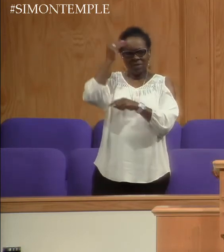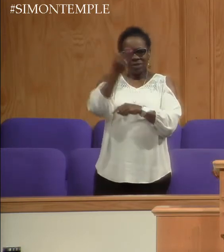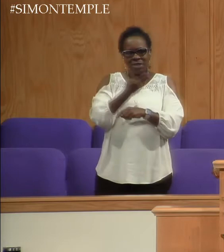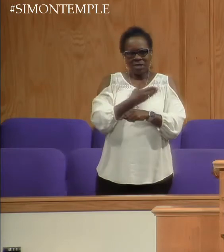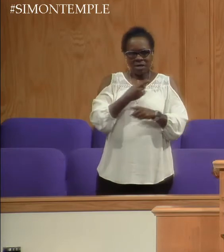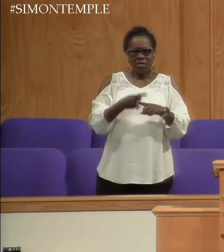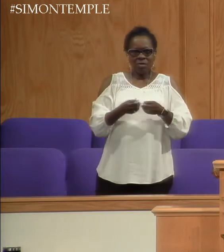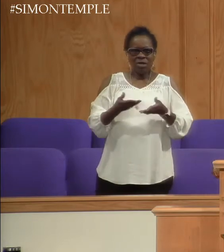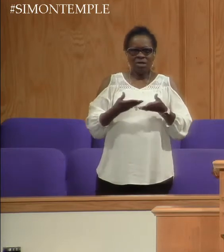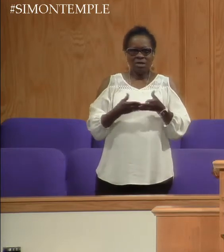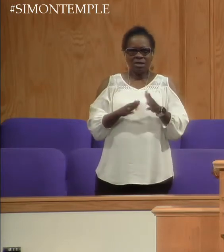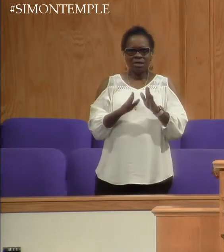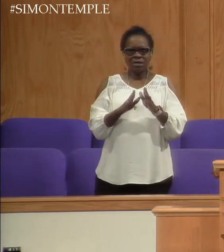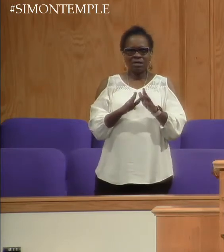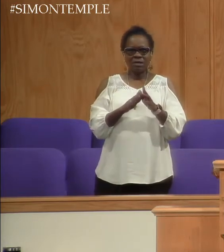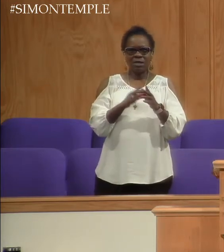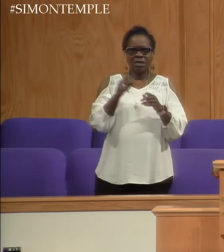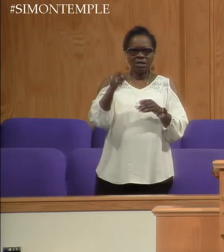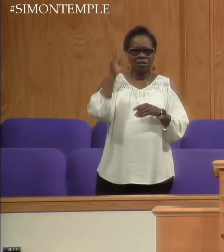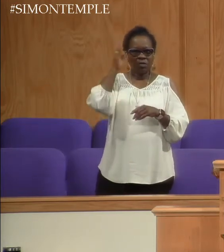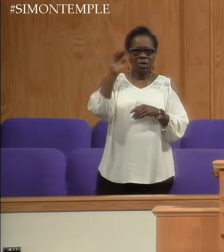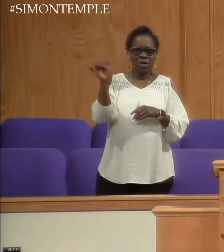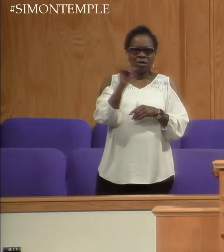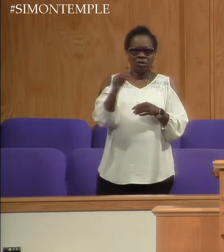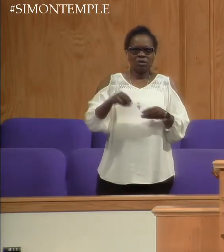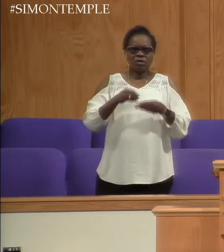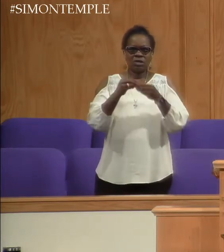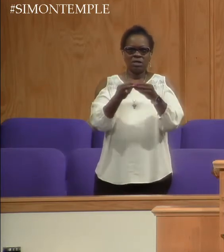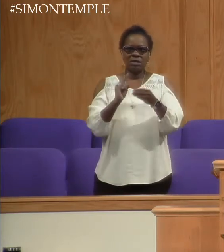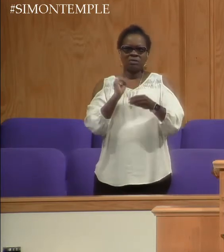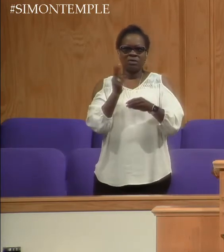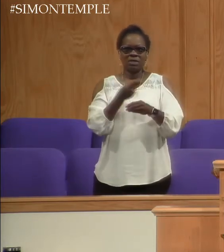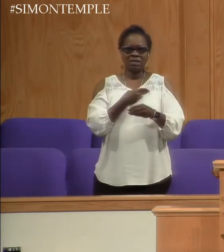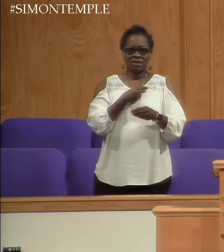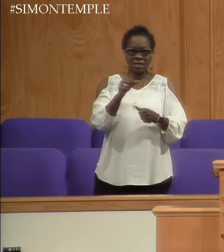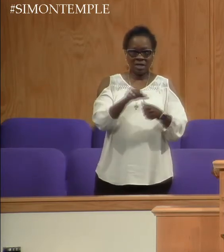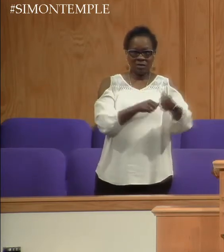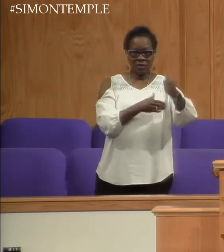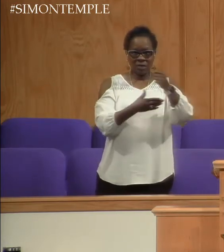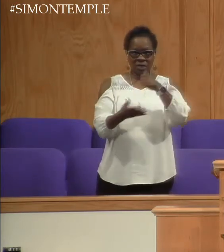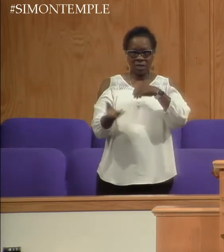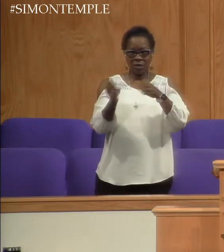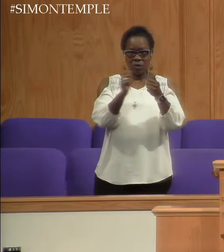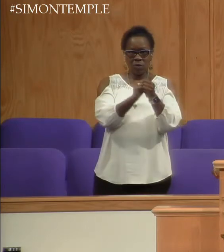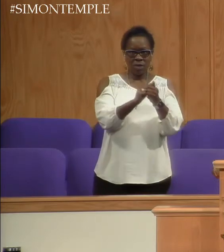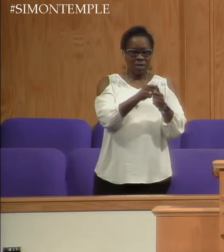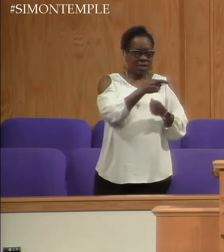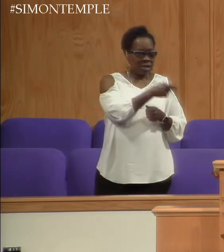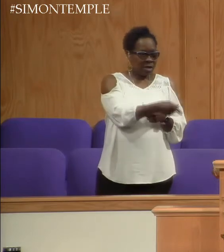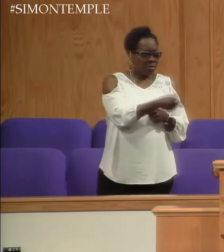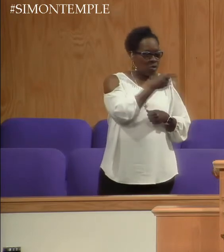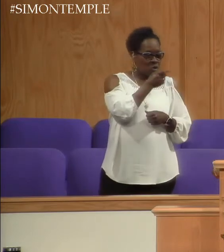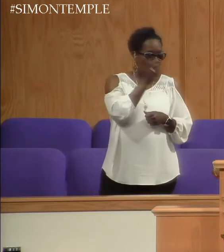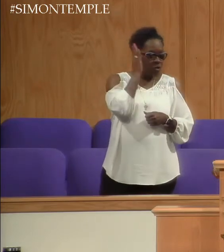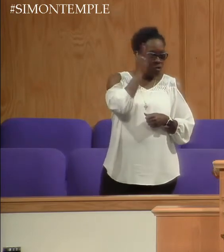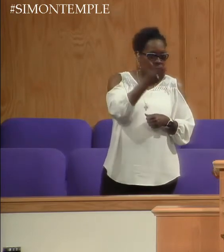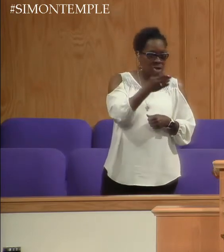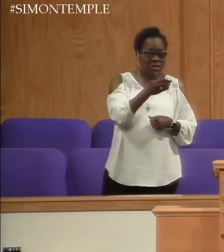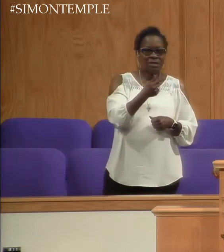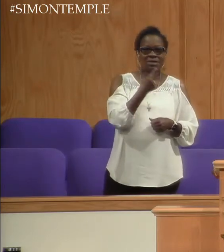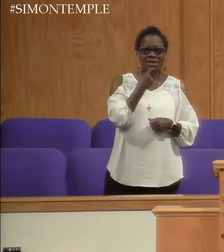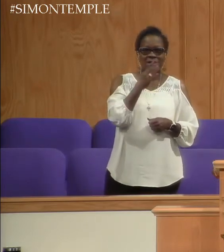He will also give us everything along with him. Who will accuse those whom God has